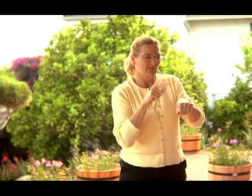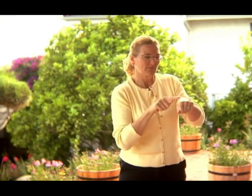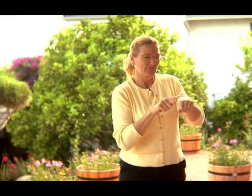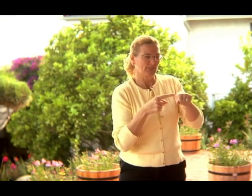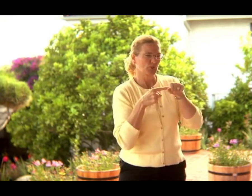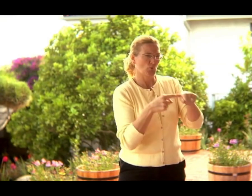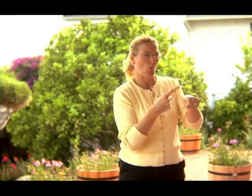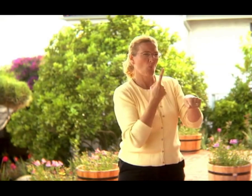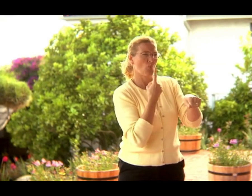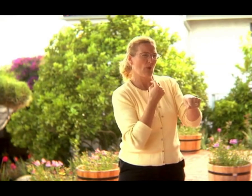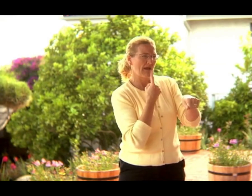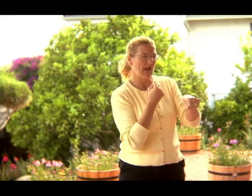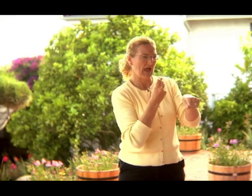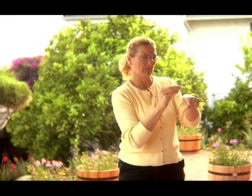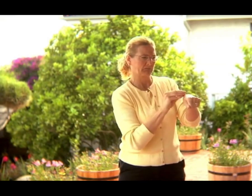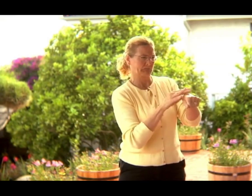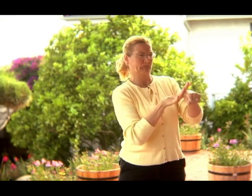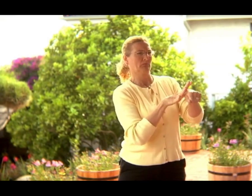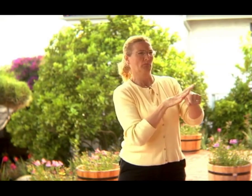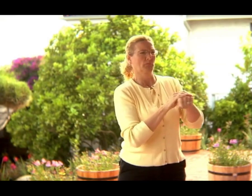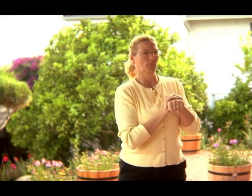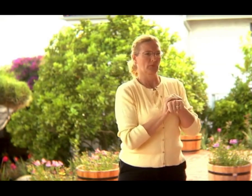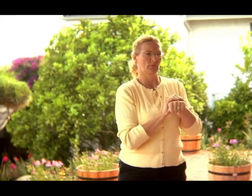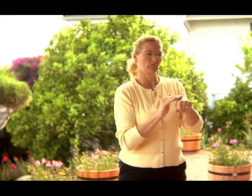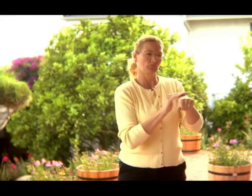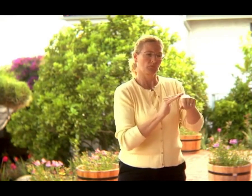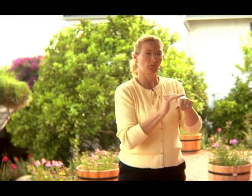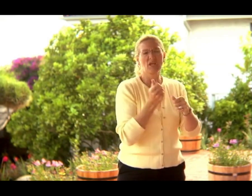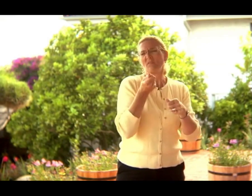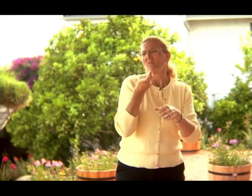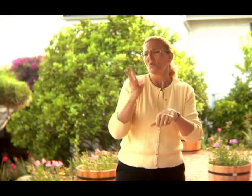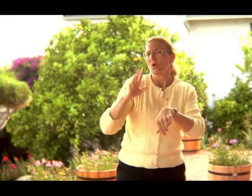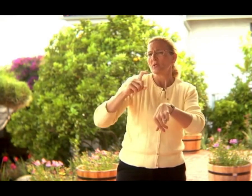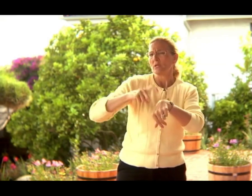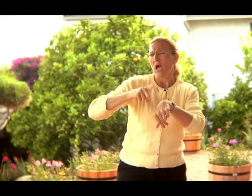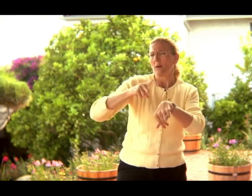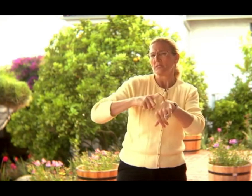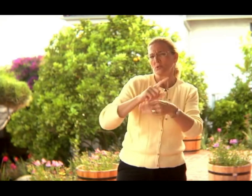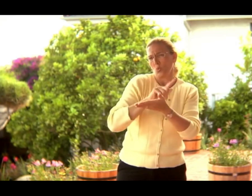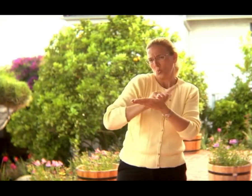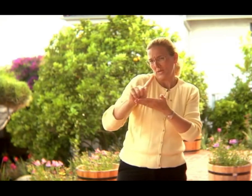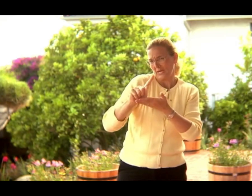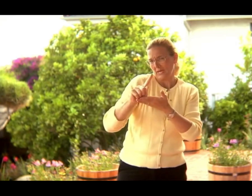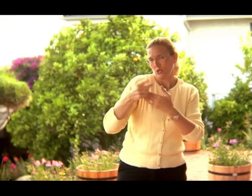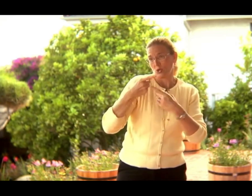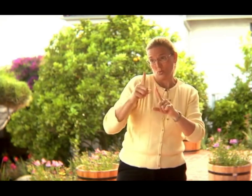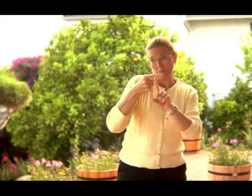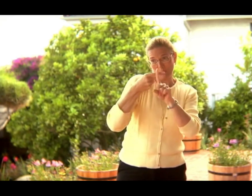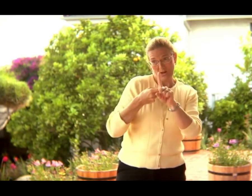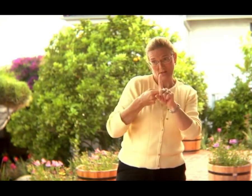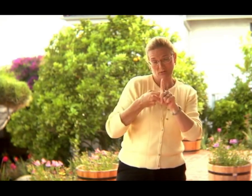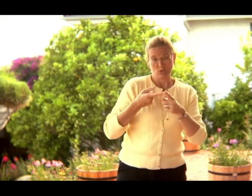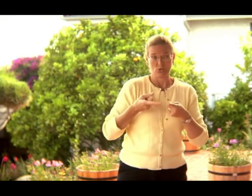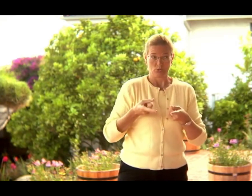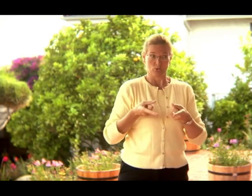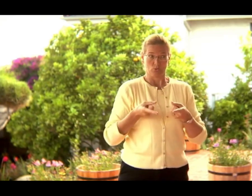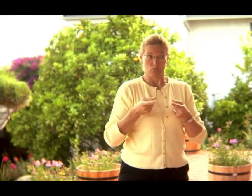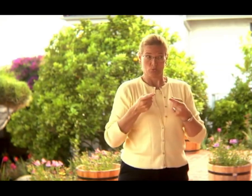Your skin will be red and inflamed while you are using the cream. You use the cream for a few times a week over a course of a month or